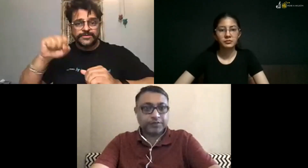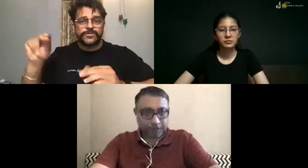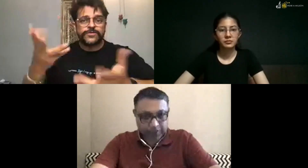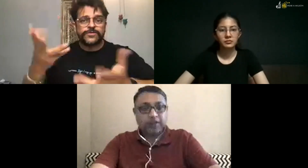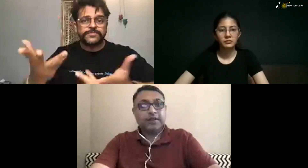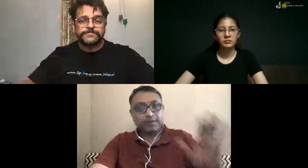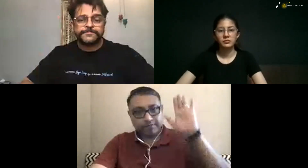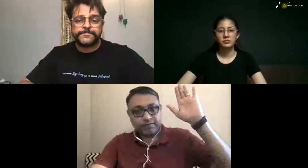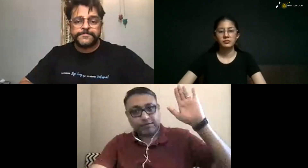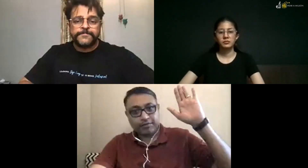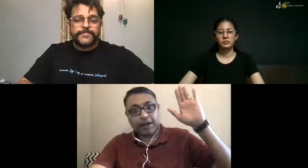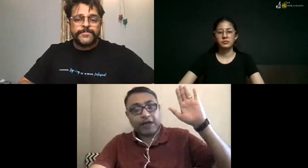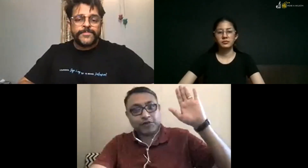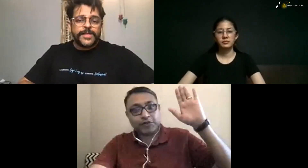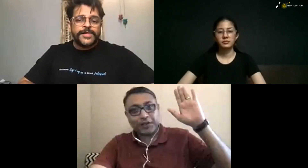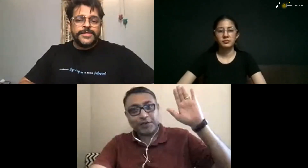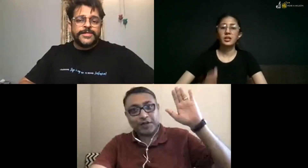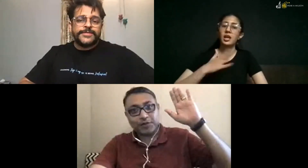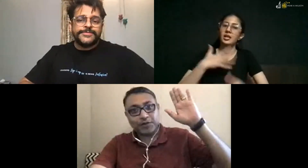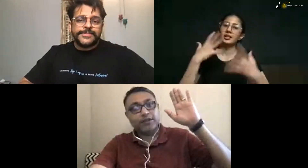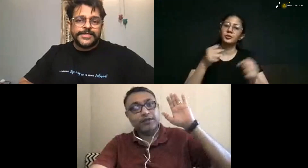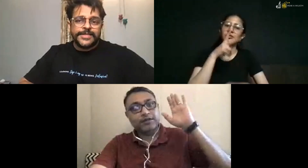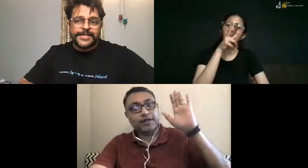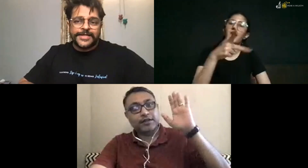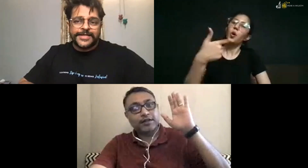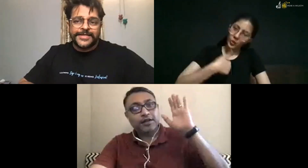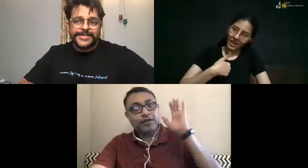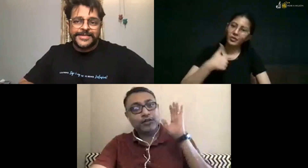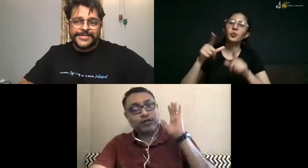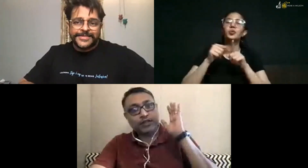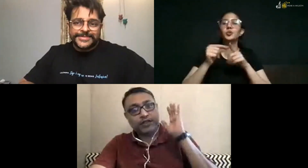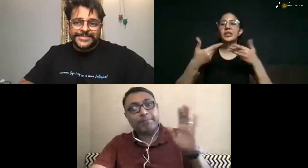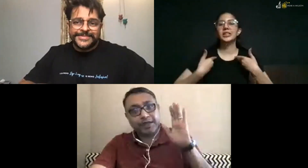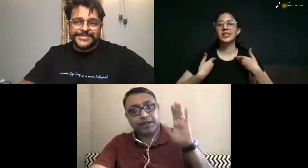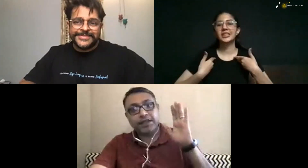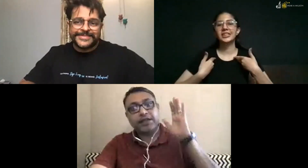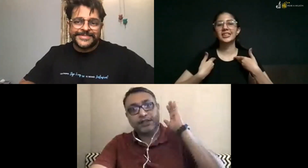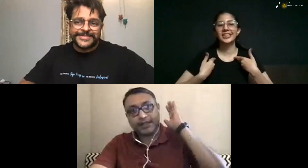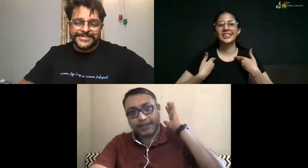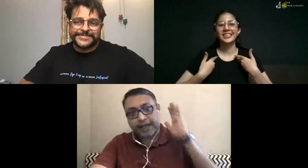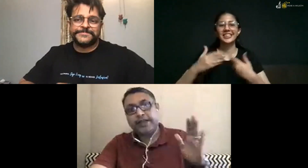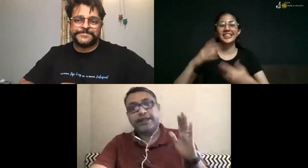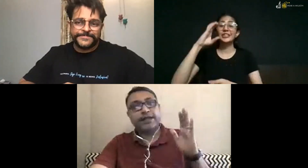do we have that in India? Yes or I no? would like to say we are the one doing it, right? So the Champions